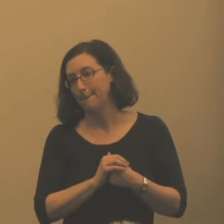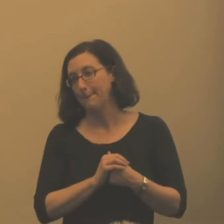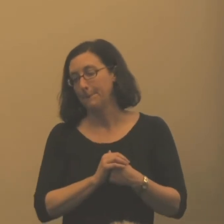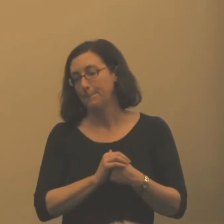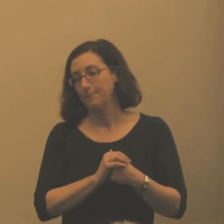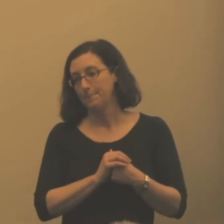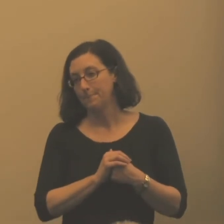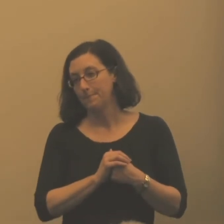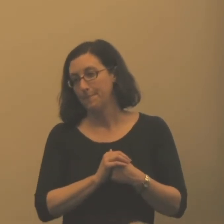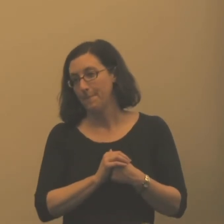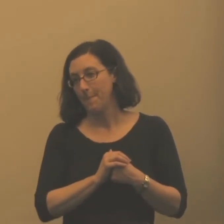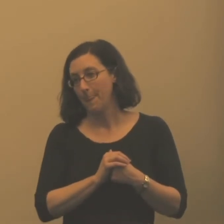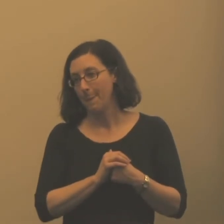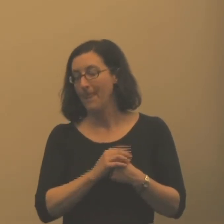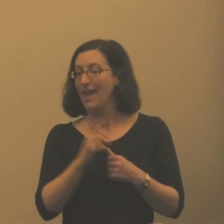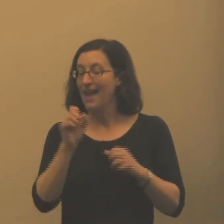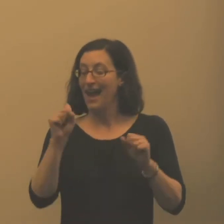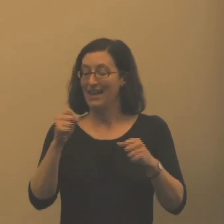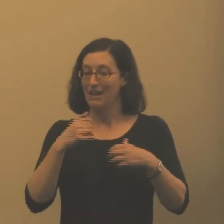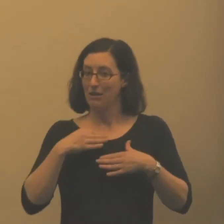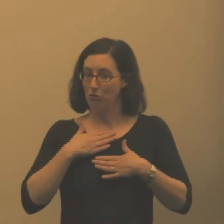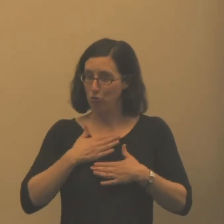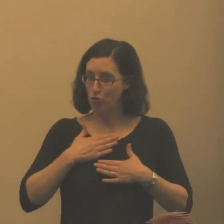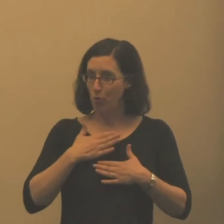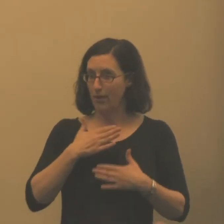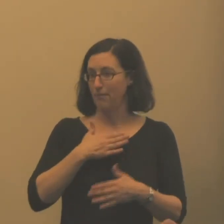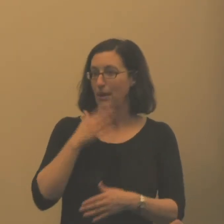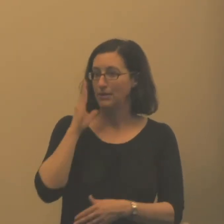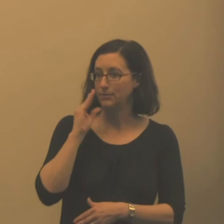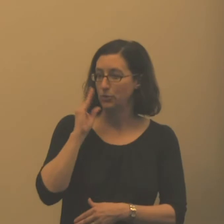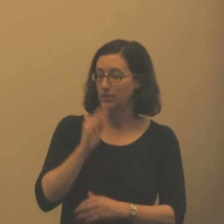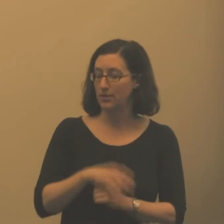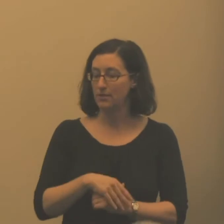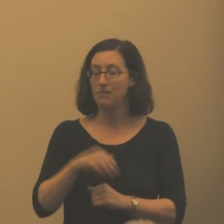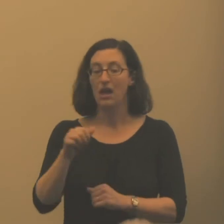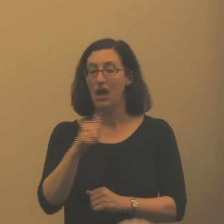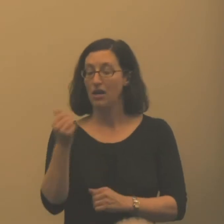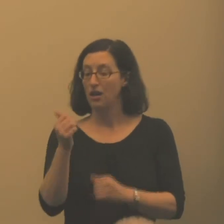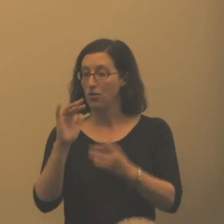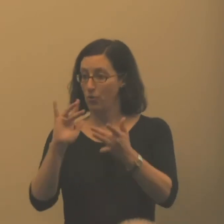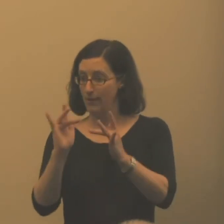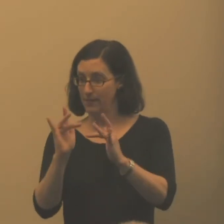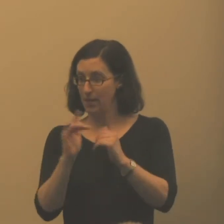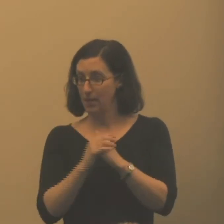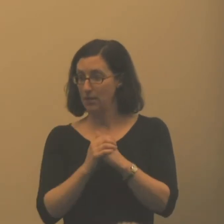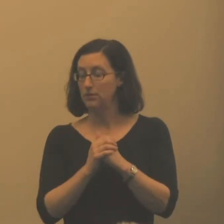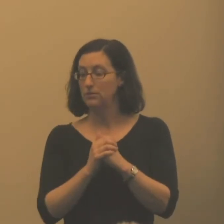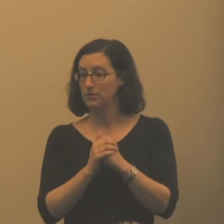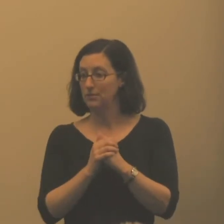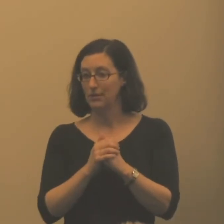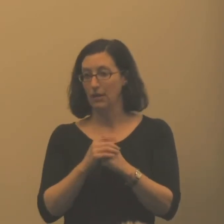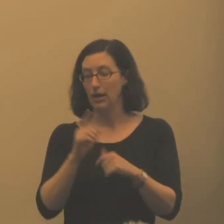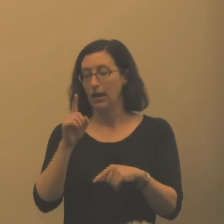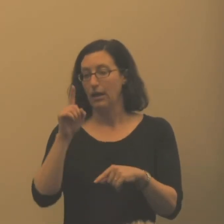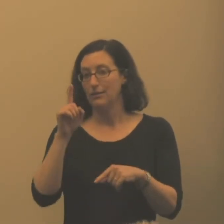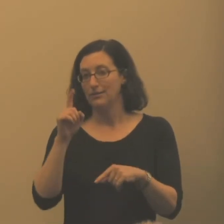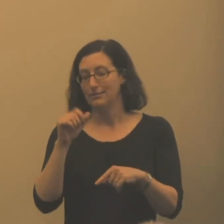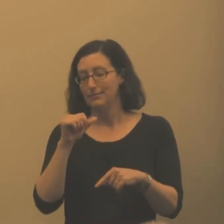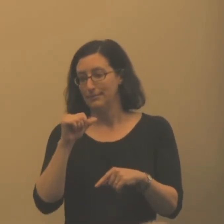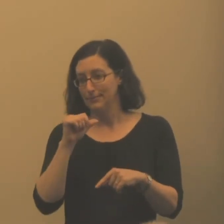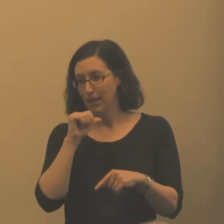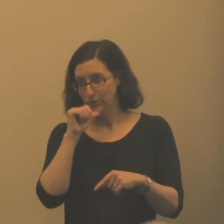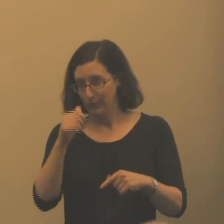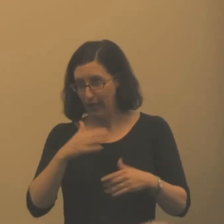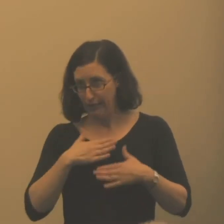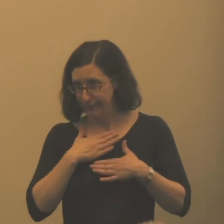and actually have an enjoyable experience. One other website that I cannot say I have a very